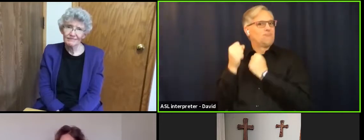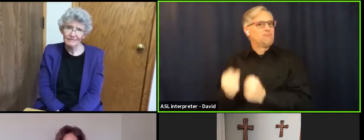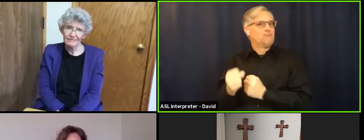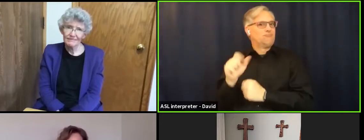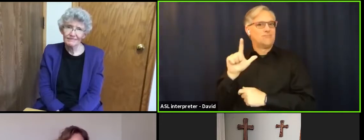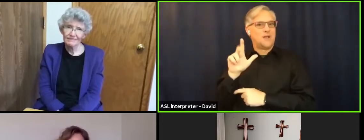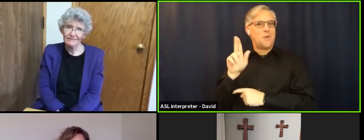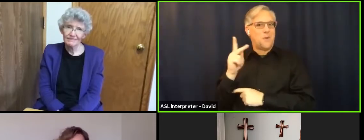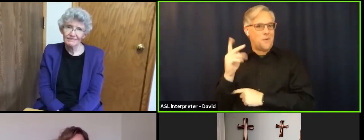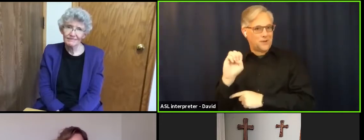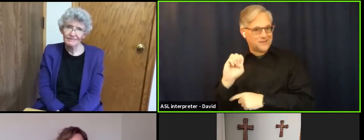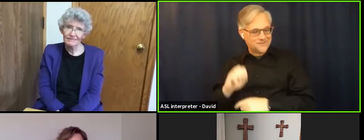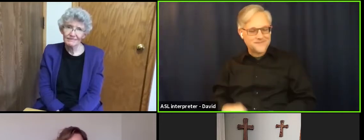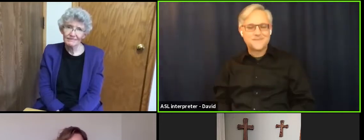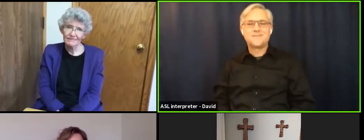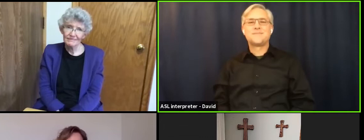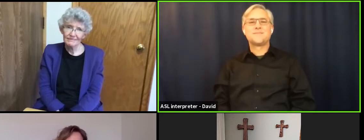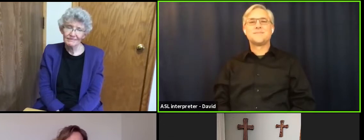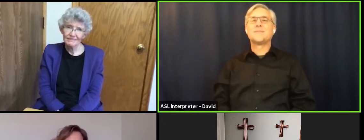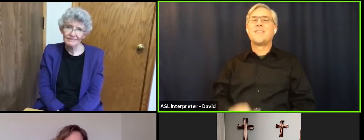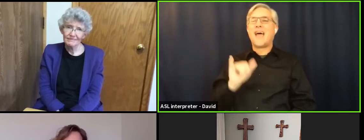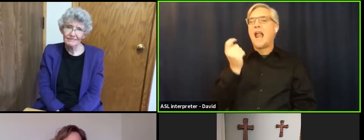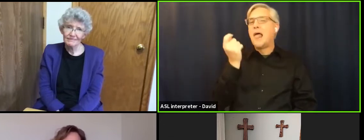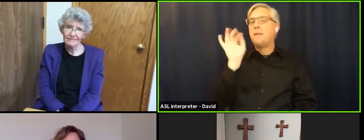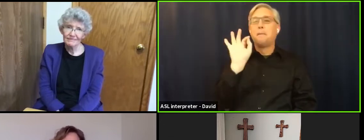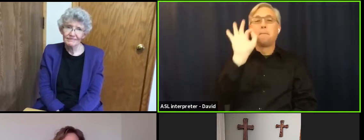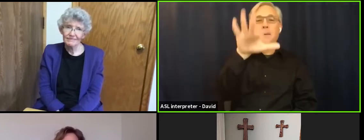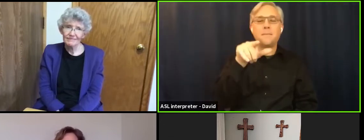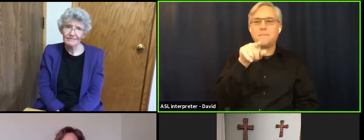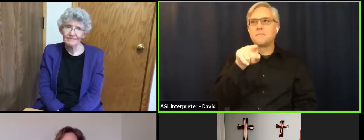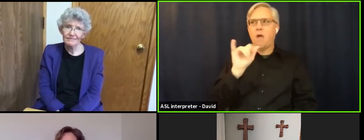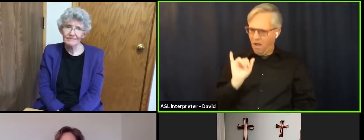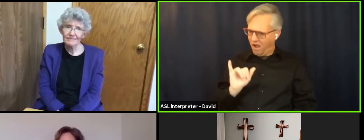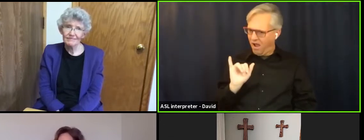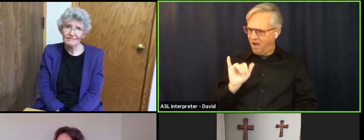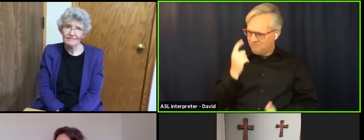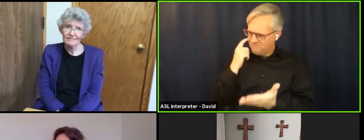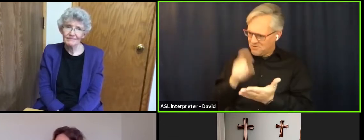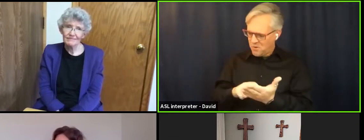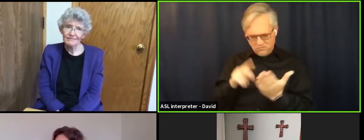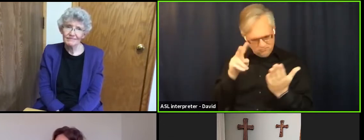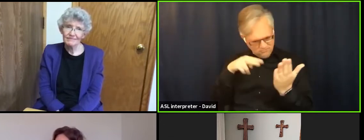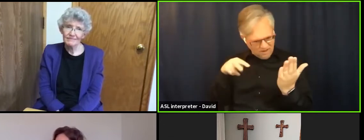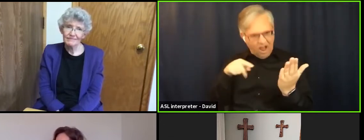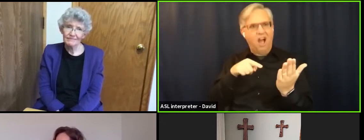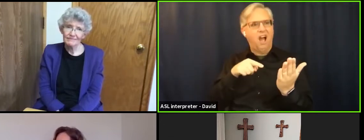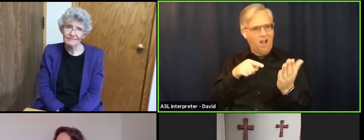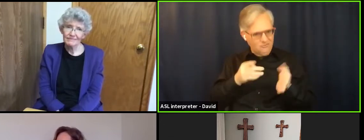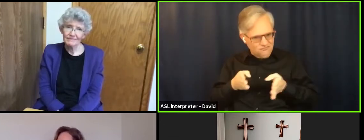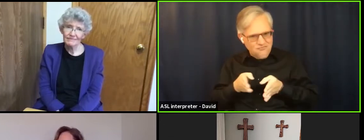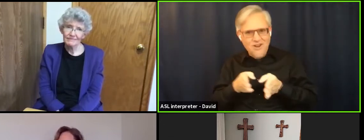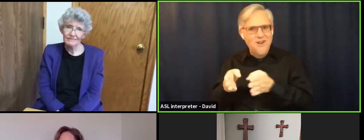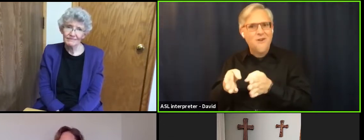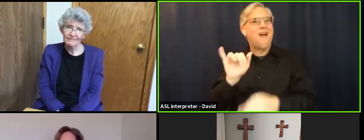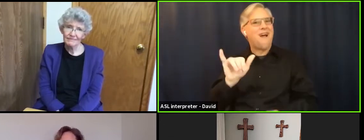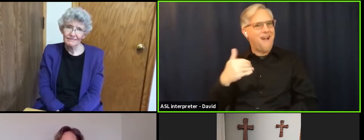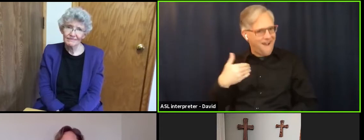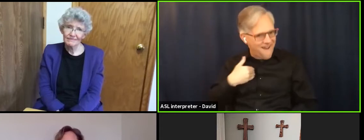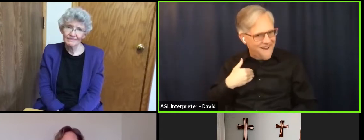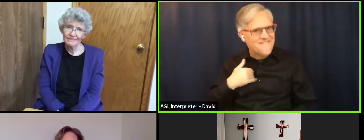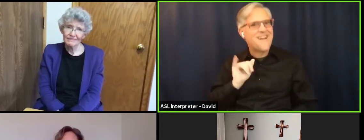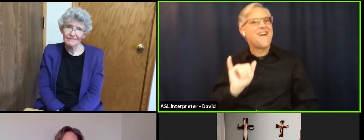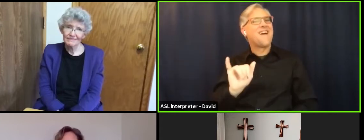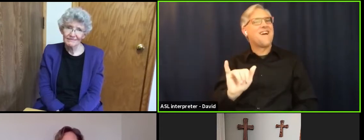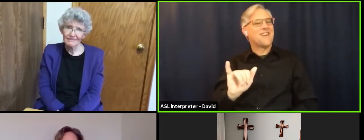So this is a little tidbit to notice about Luke when we're looking at that gospel. And then